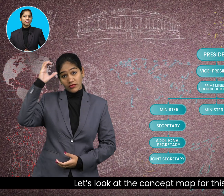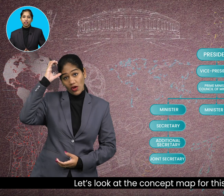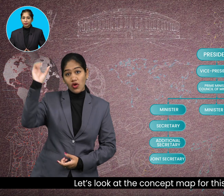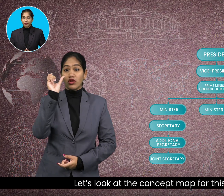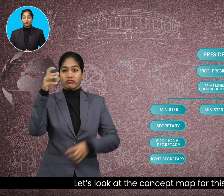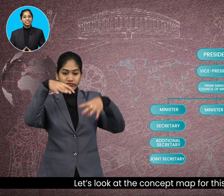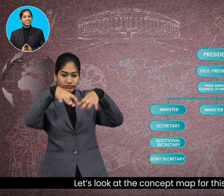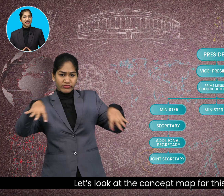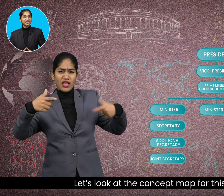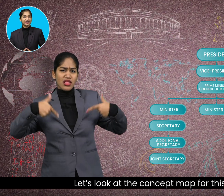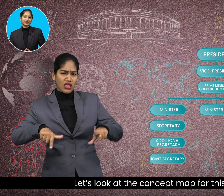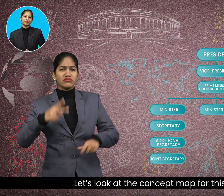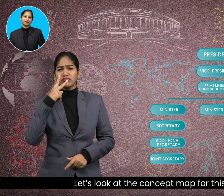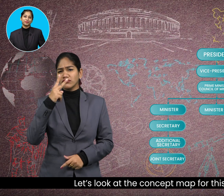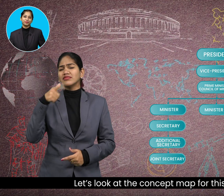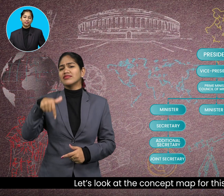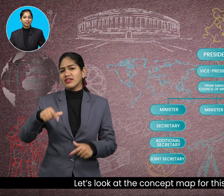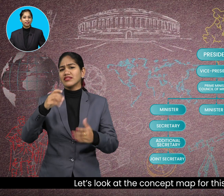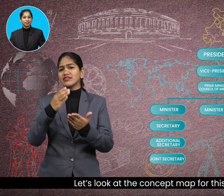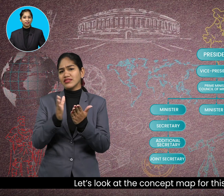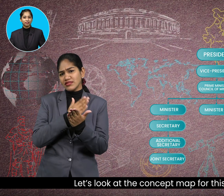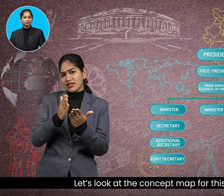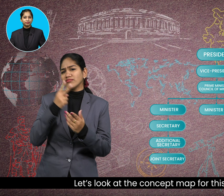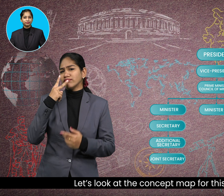Let's look at the concept map for this lesson.